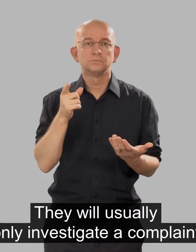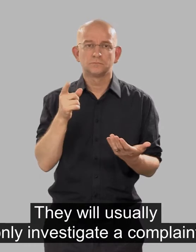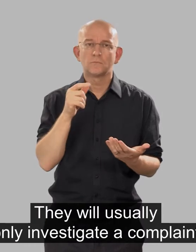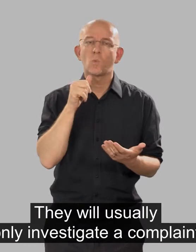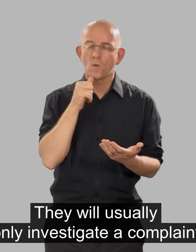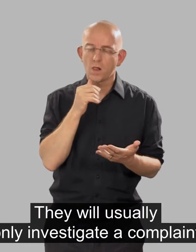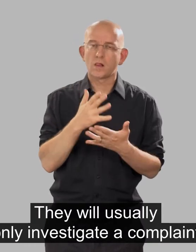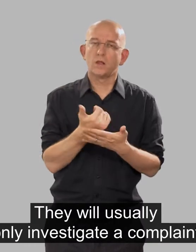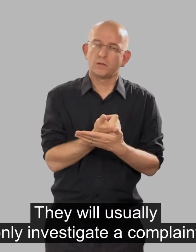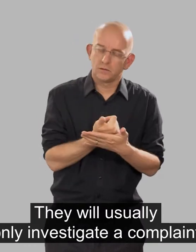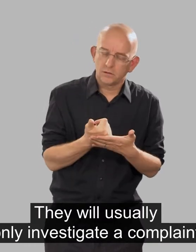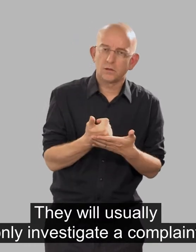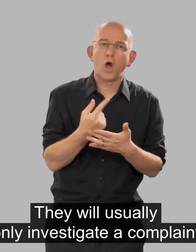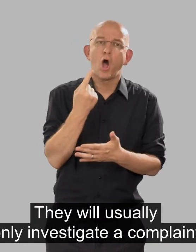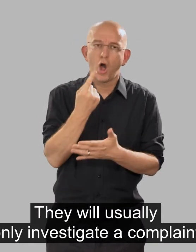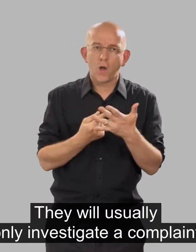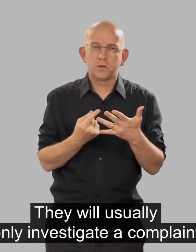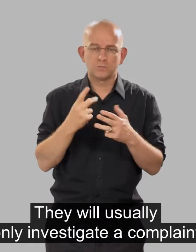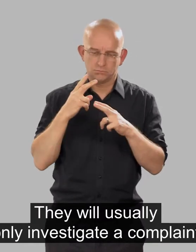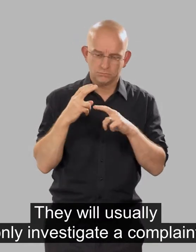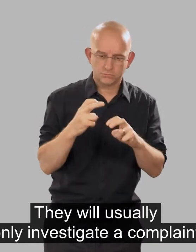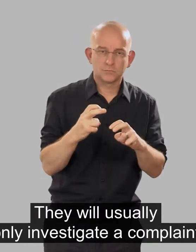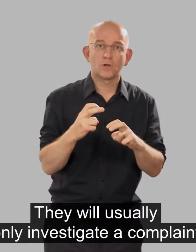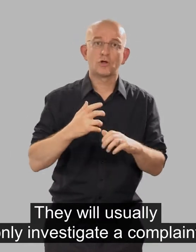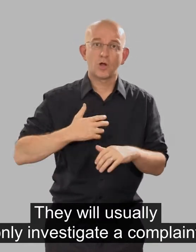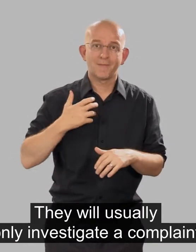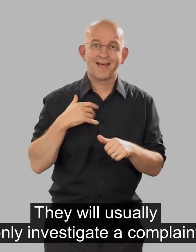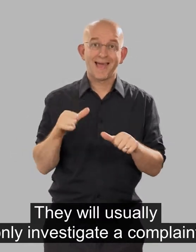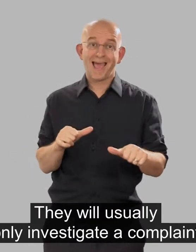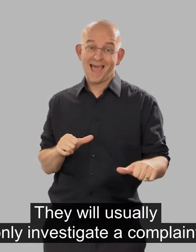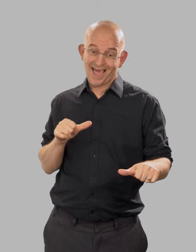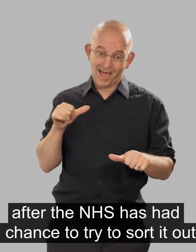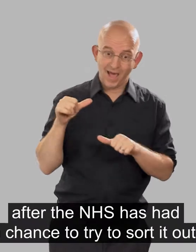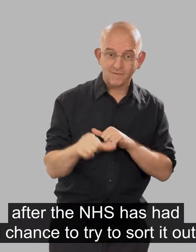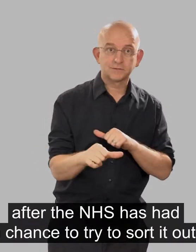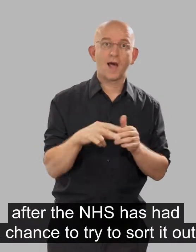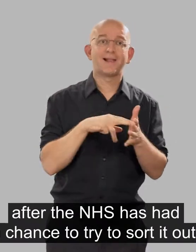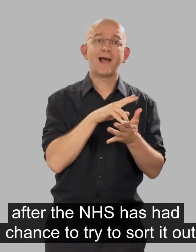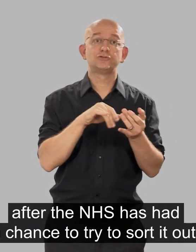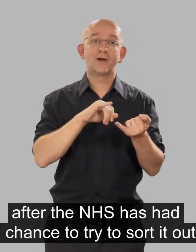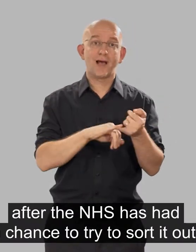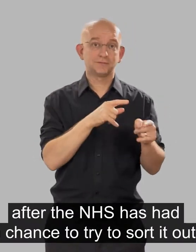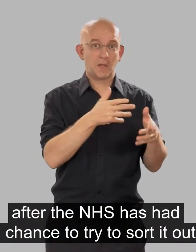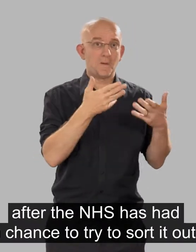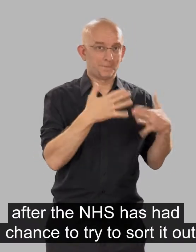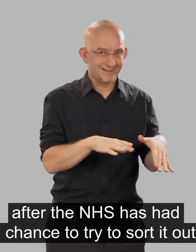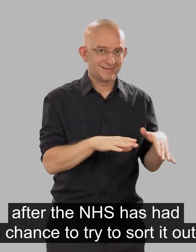They will usually only investigate a complaint after the NHS has had a chance to try to sort it out.